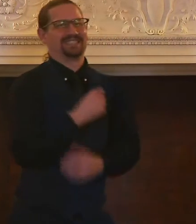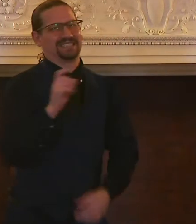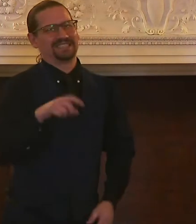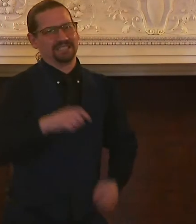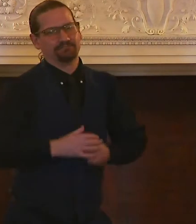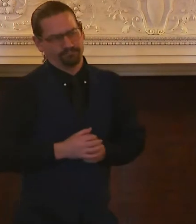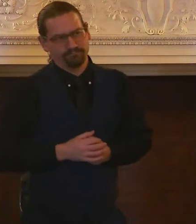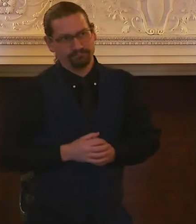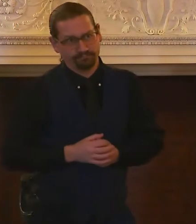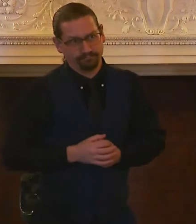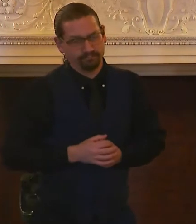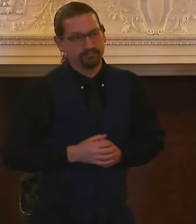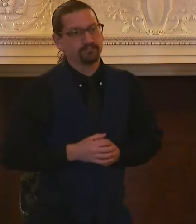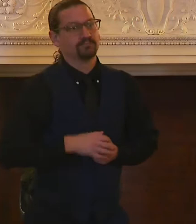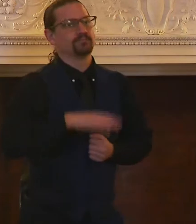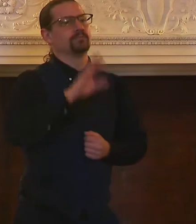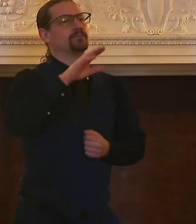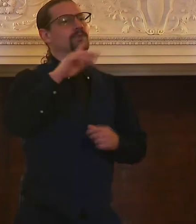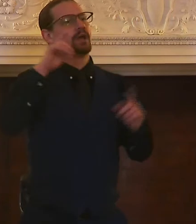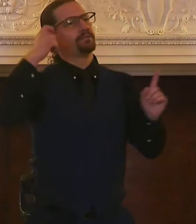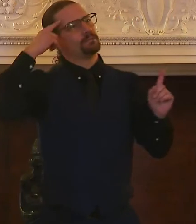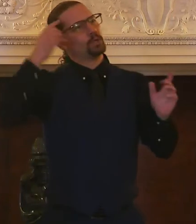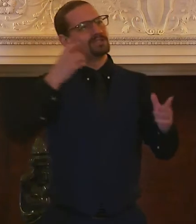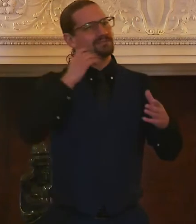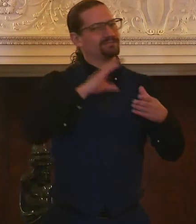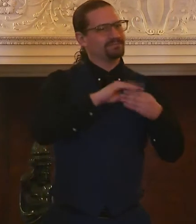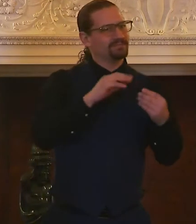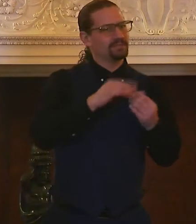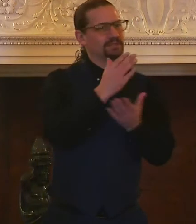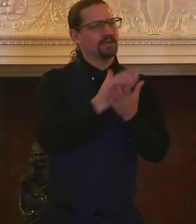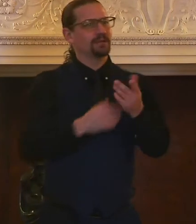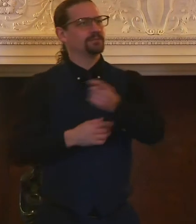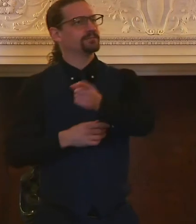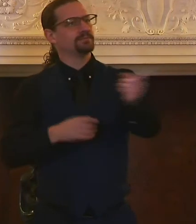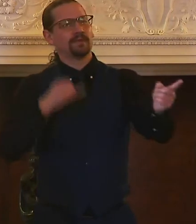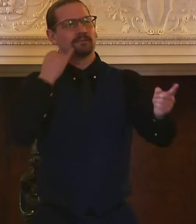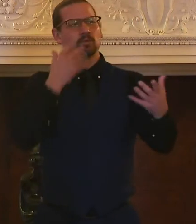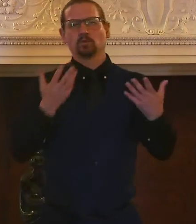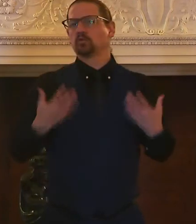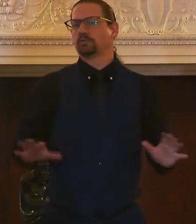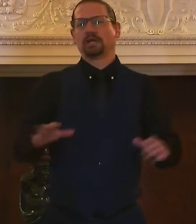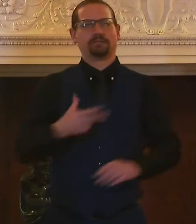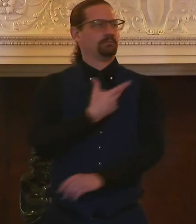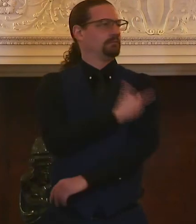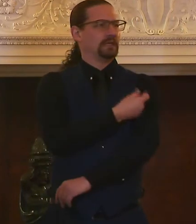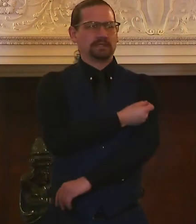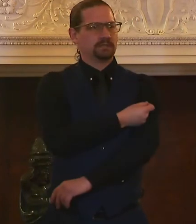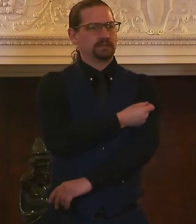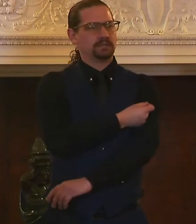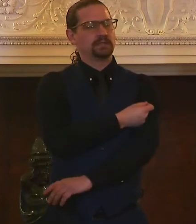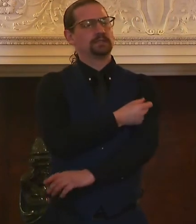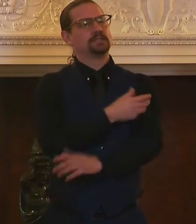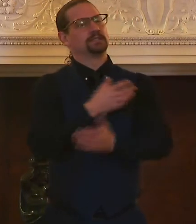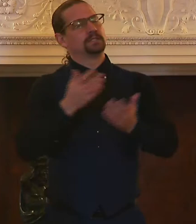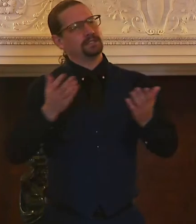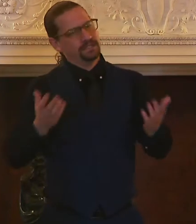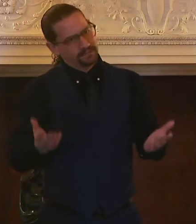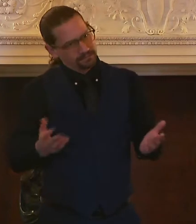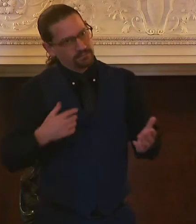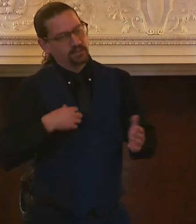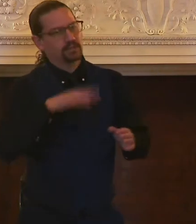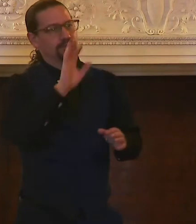get the vaccine, but I want to ask you one more time to reconsider your